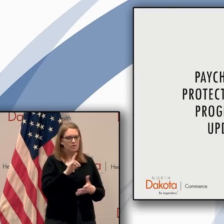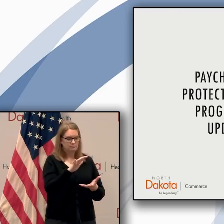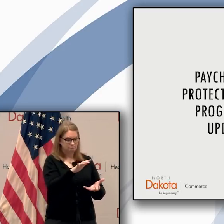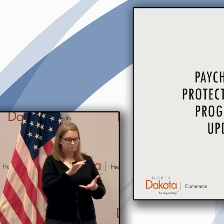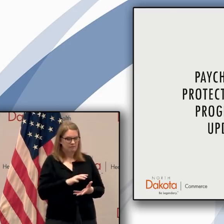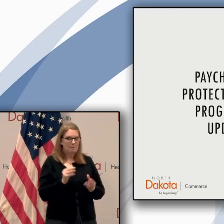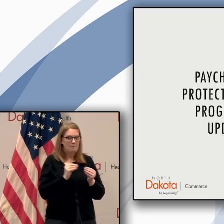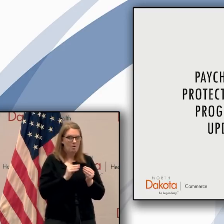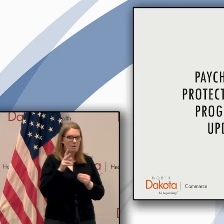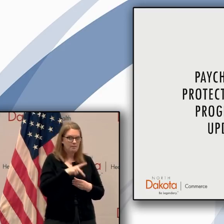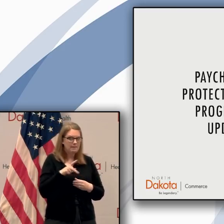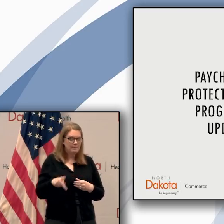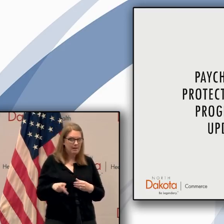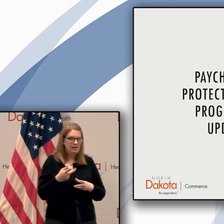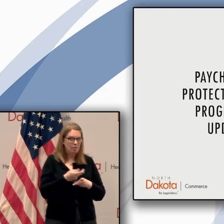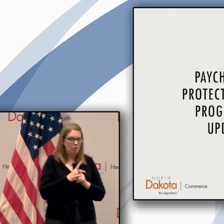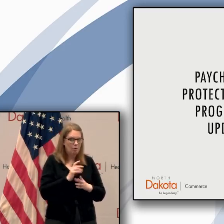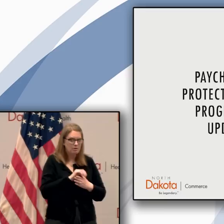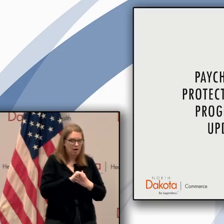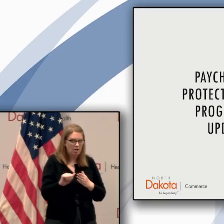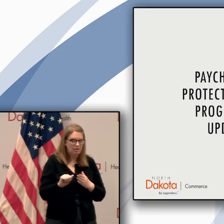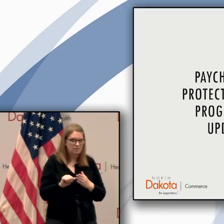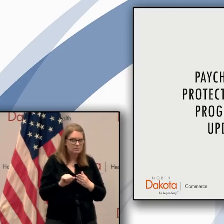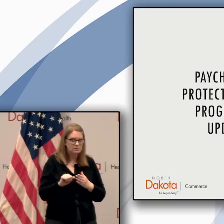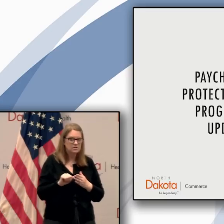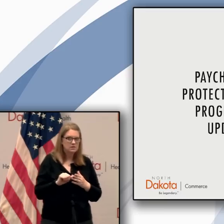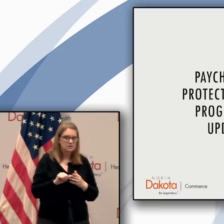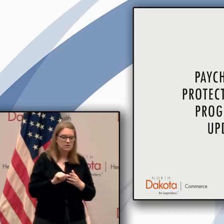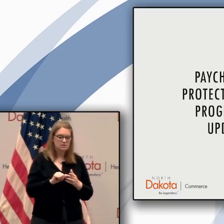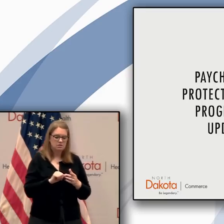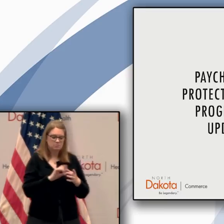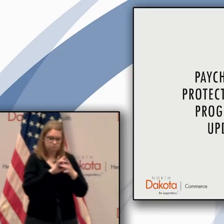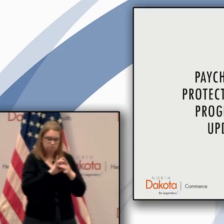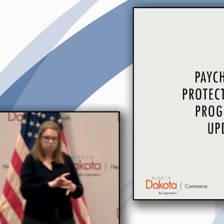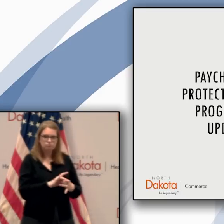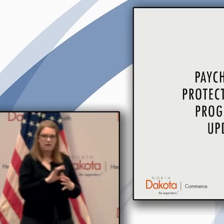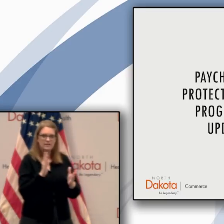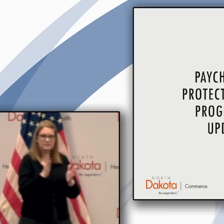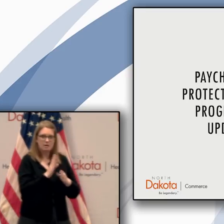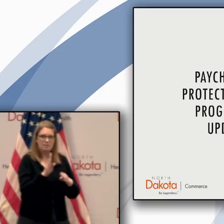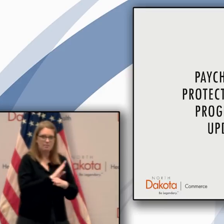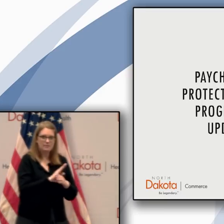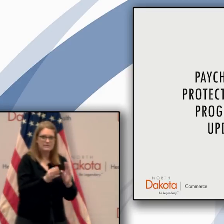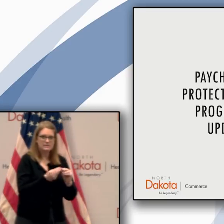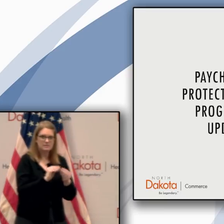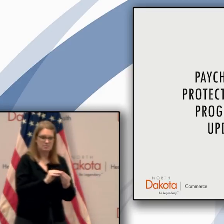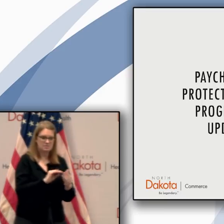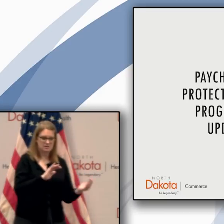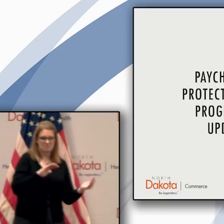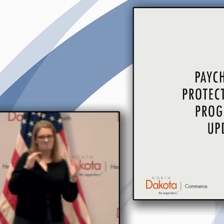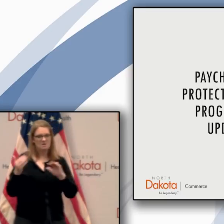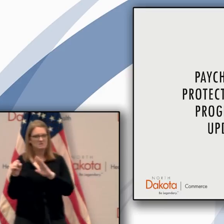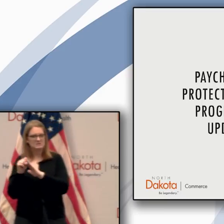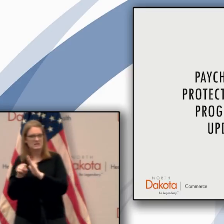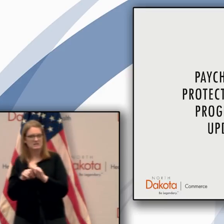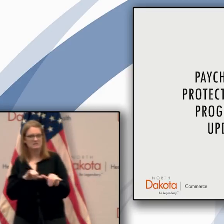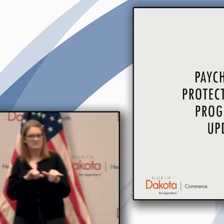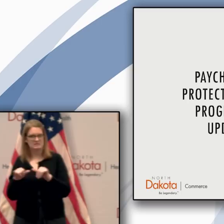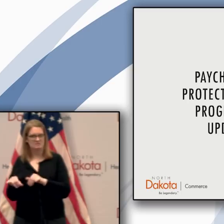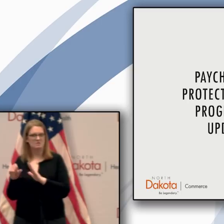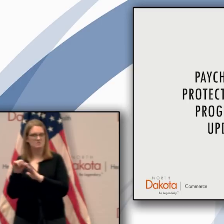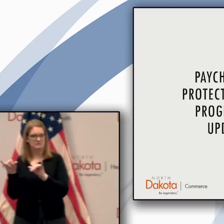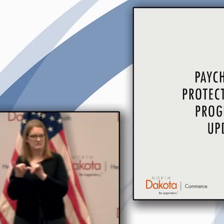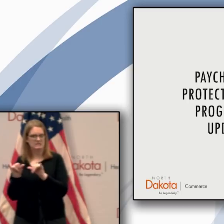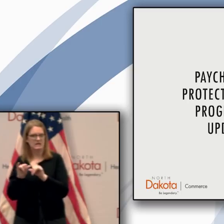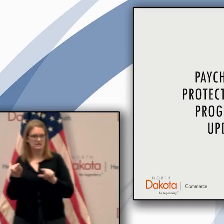PPP loan dollars per capita based on the number of small businesses than states of a similar size. I attribute this to